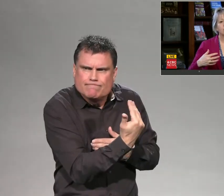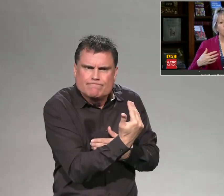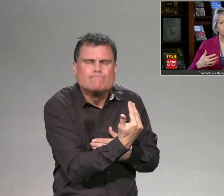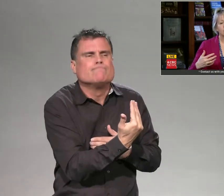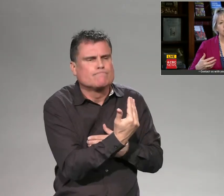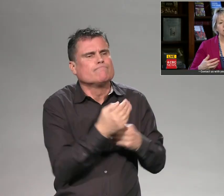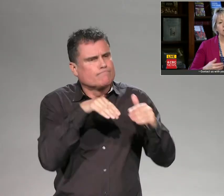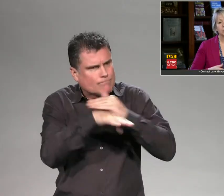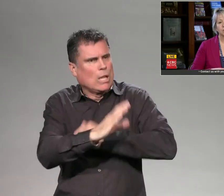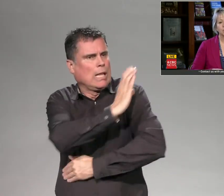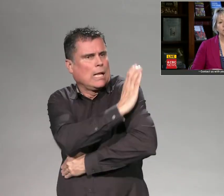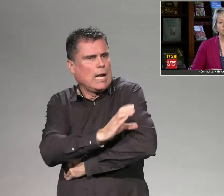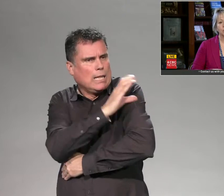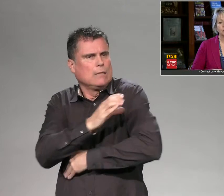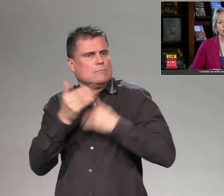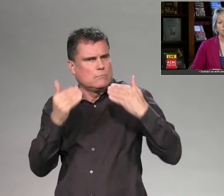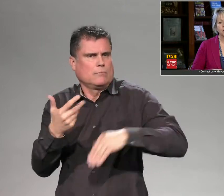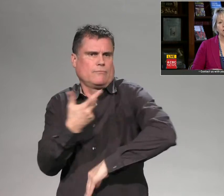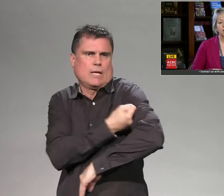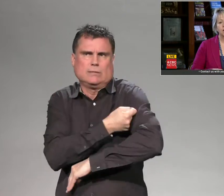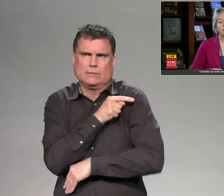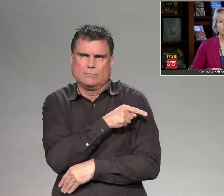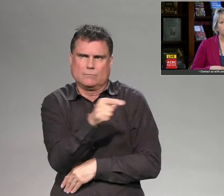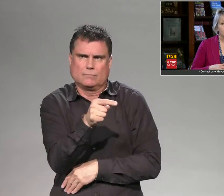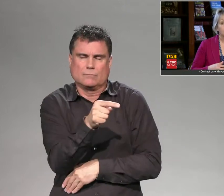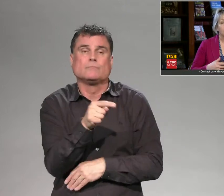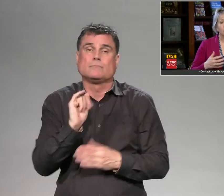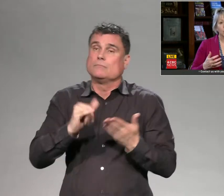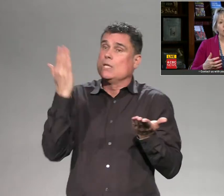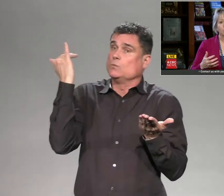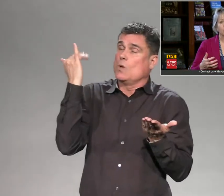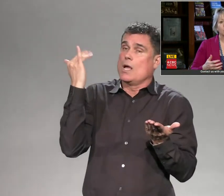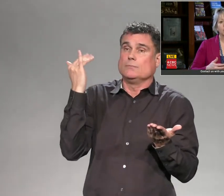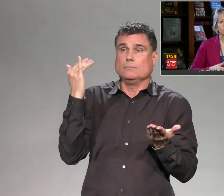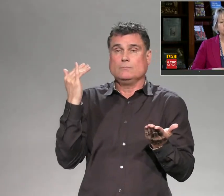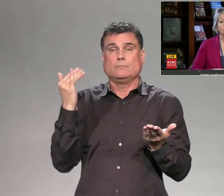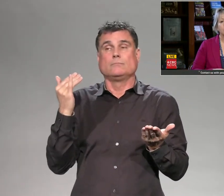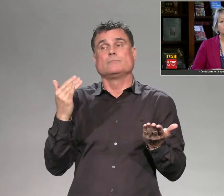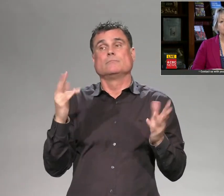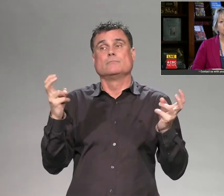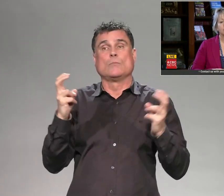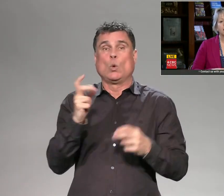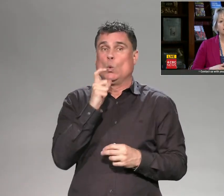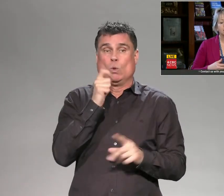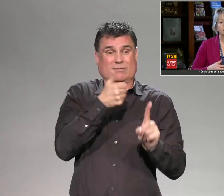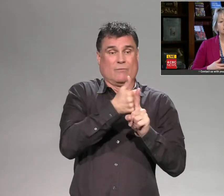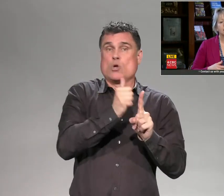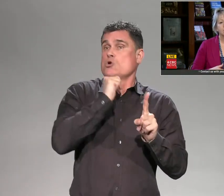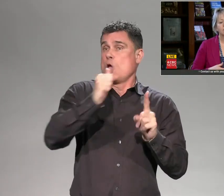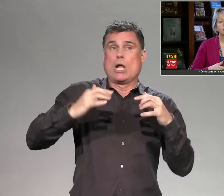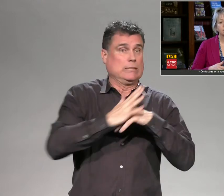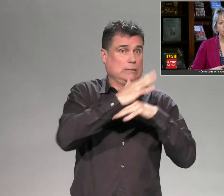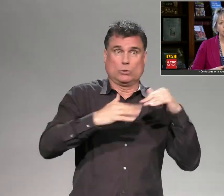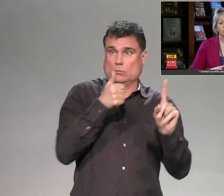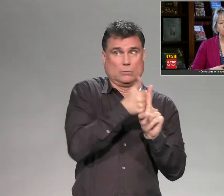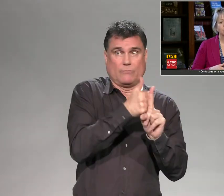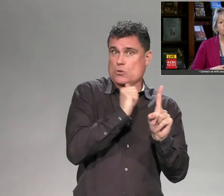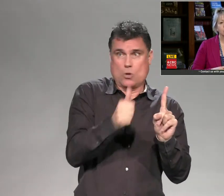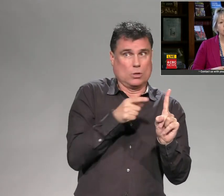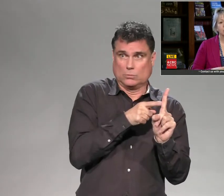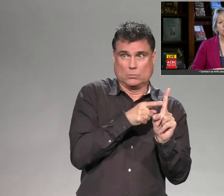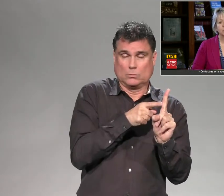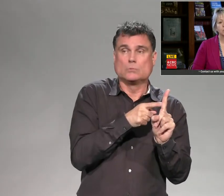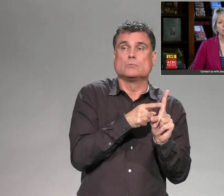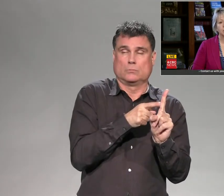than non-Indigenous peoples in British Columbia. And we've been working with our partners to make sure that that is a safe experience